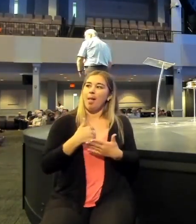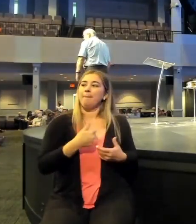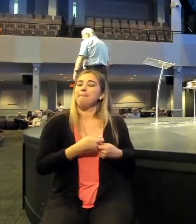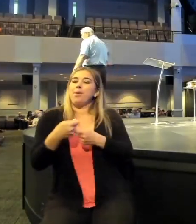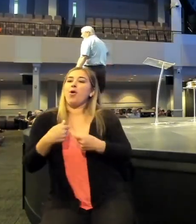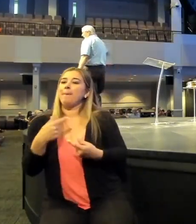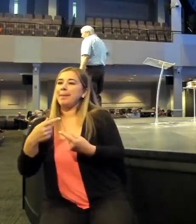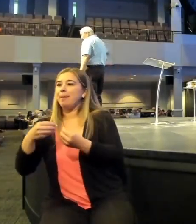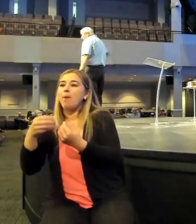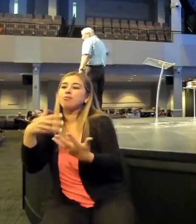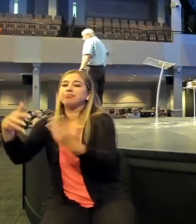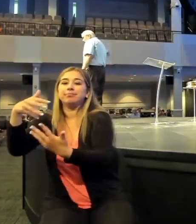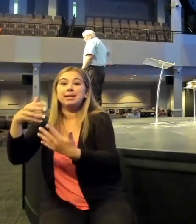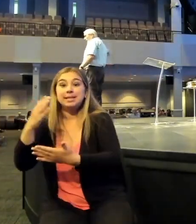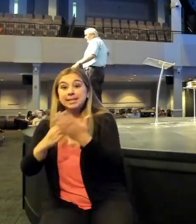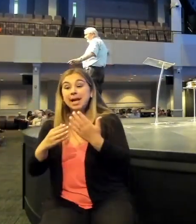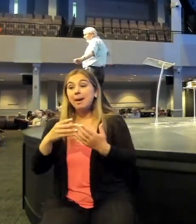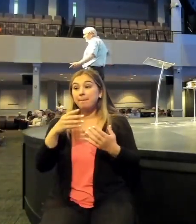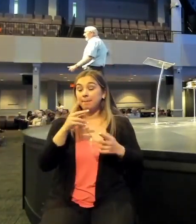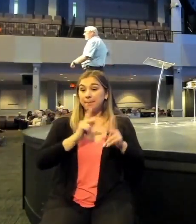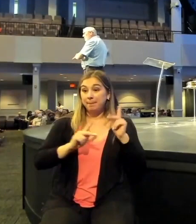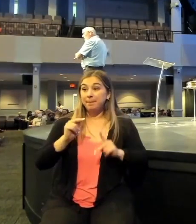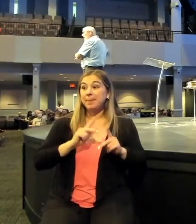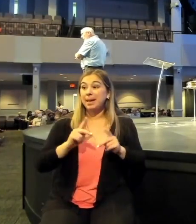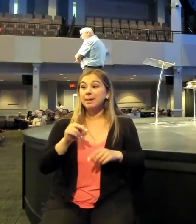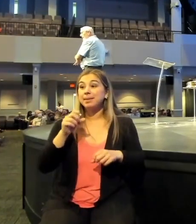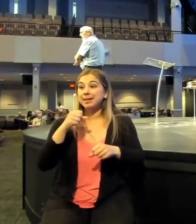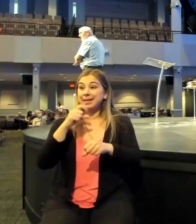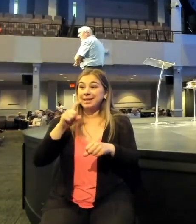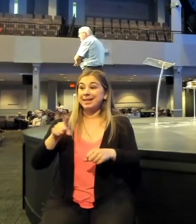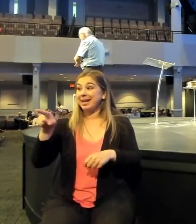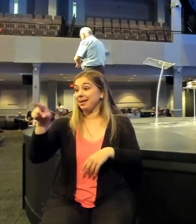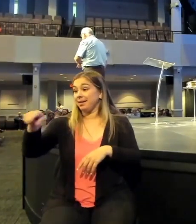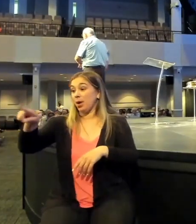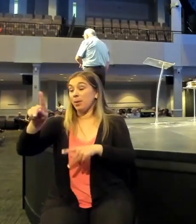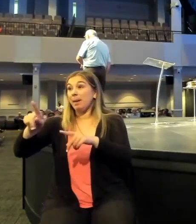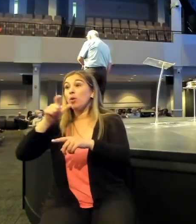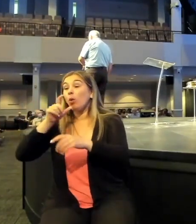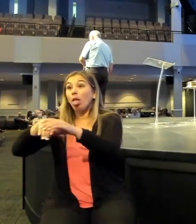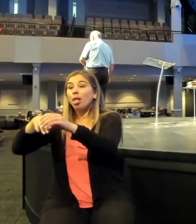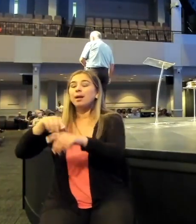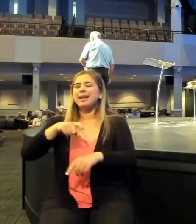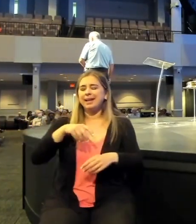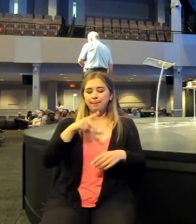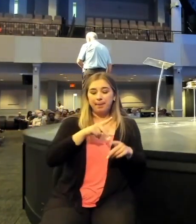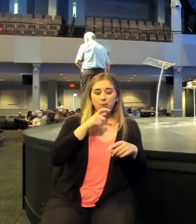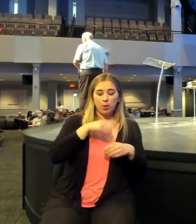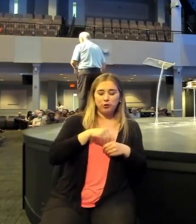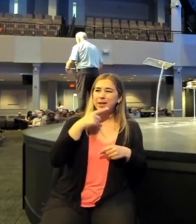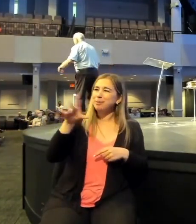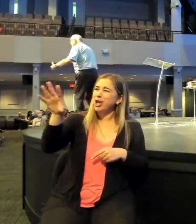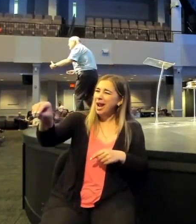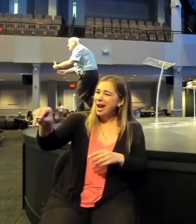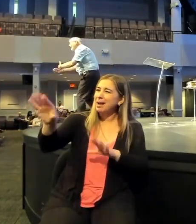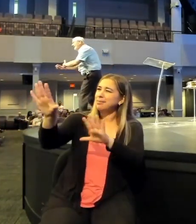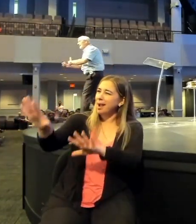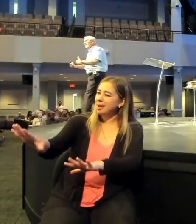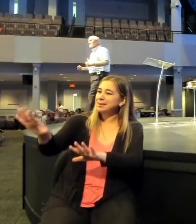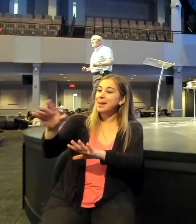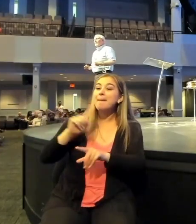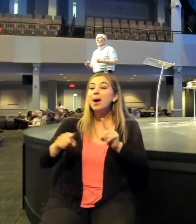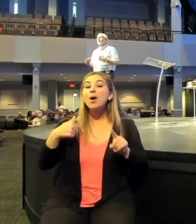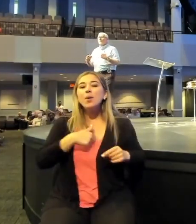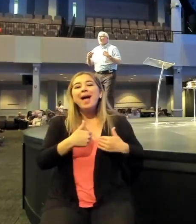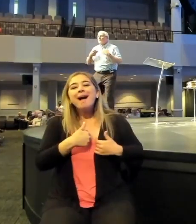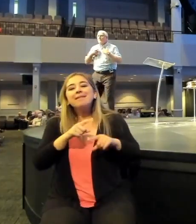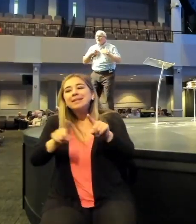right? And sometimes the introverts need some extroverts to make them shut up, okay? Right? Just shut up, okay? Right? But we have